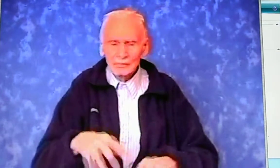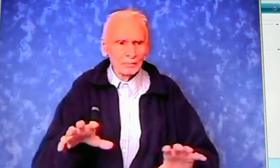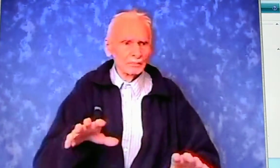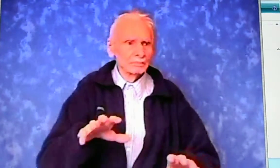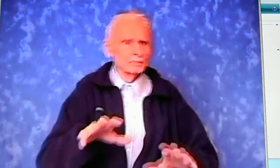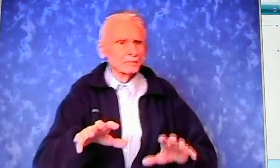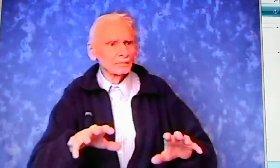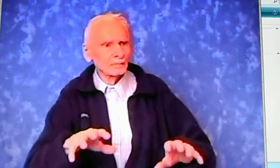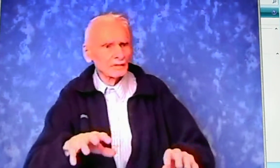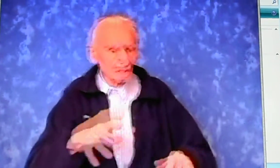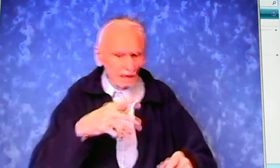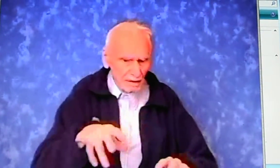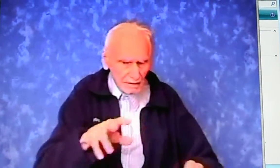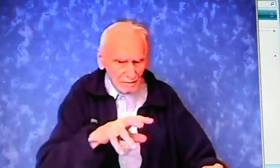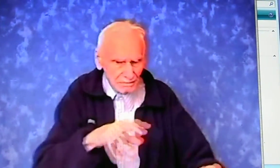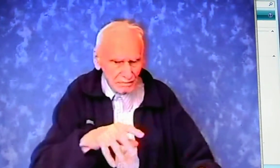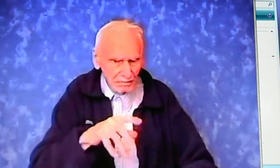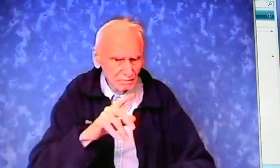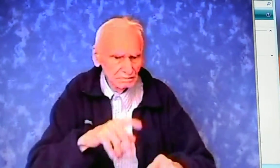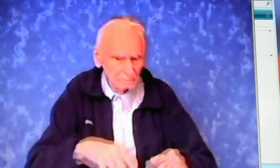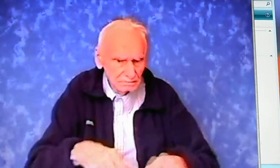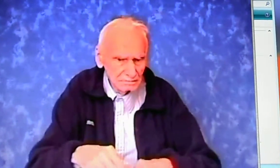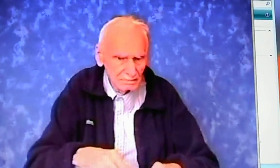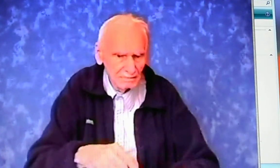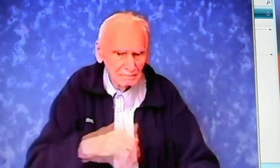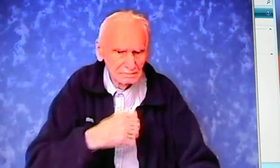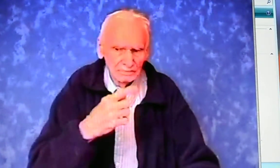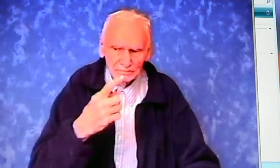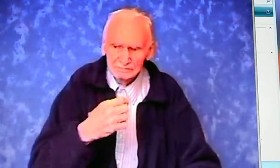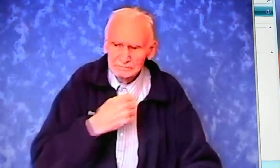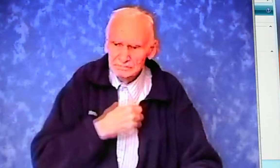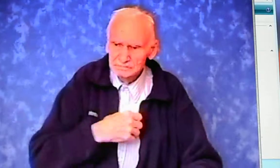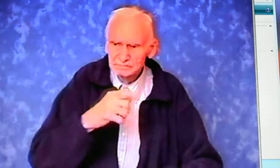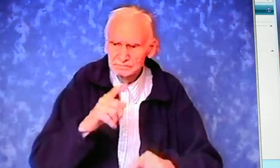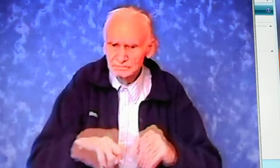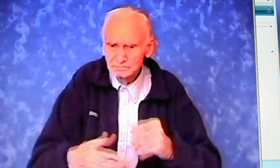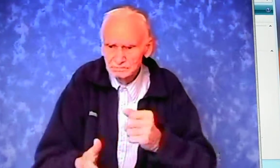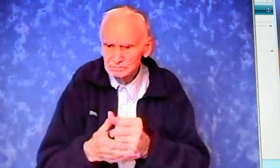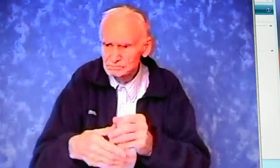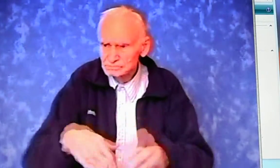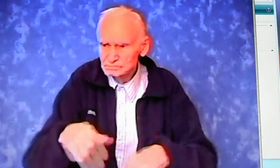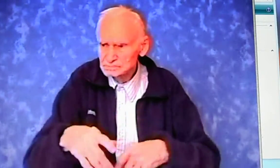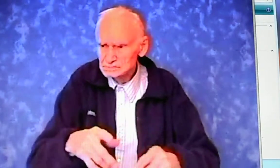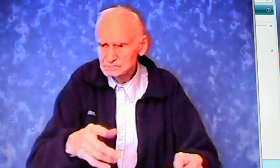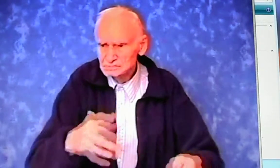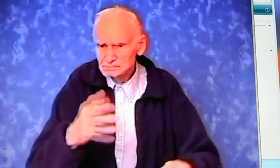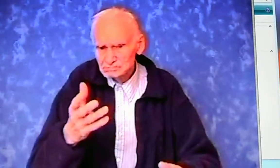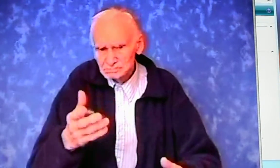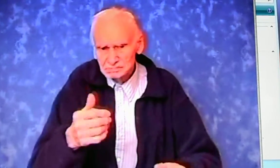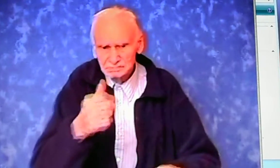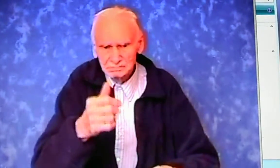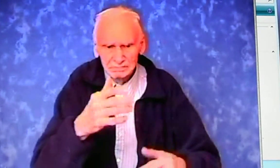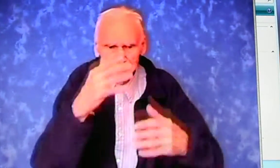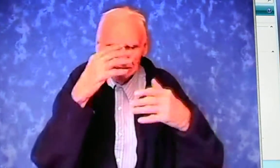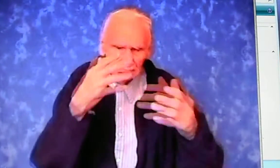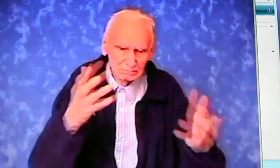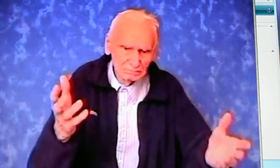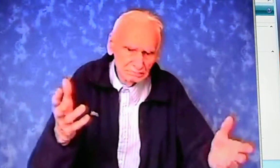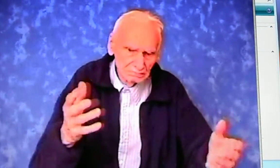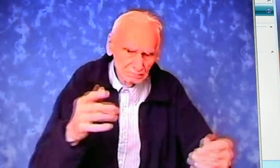disoriented. And when I first attempted to walk after being sick, I was unable to. Something was wrong with me. I needed someone to help me to be